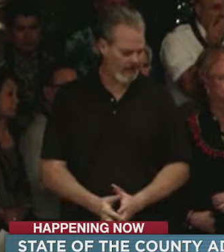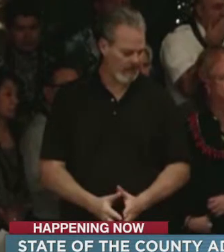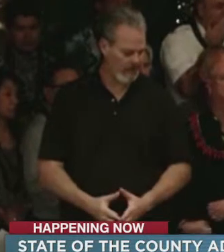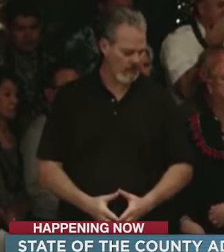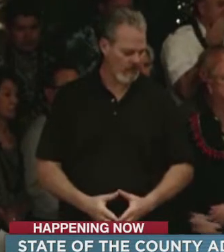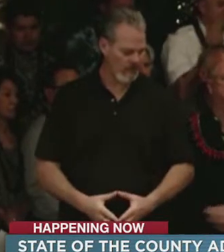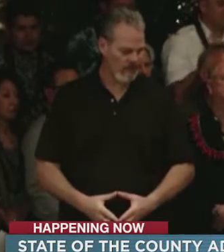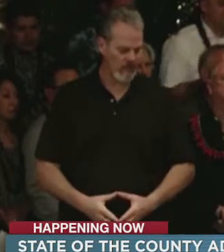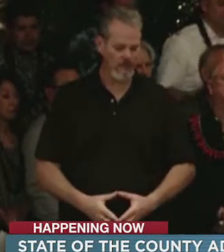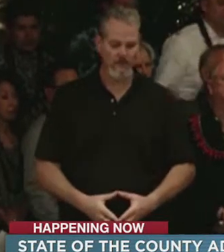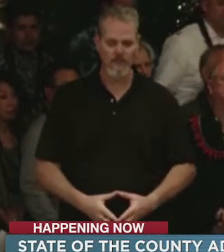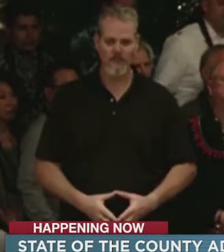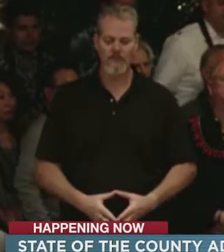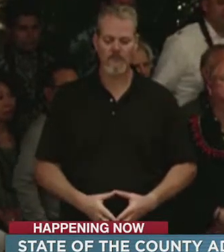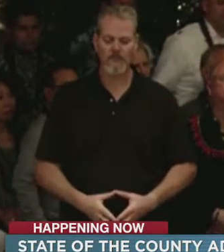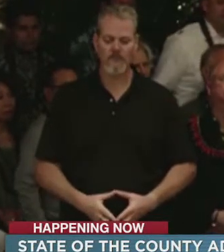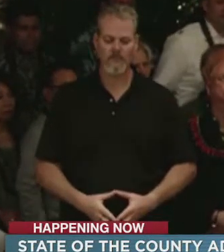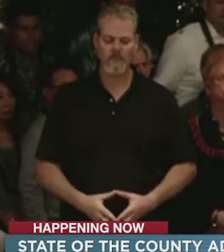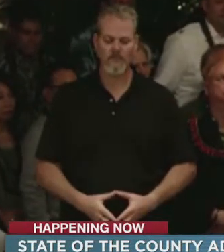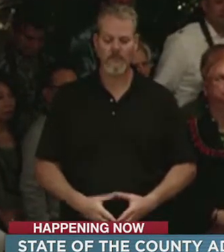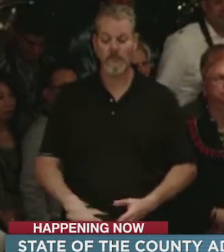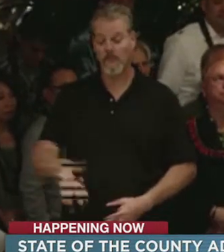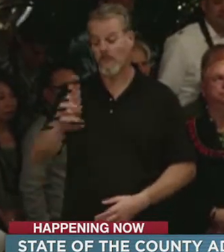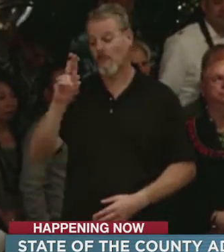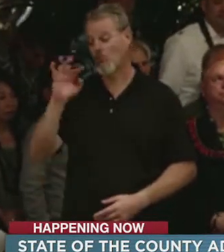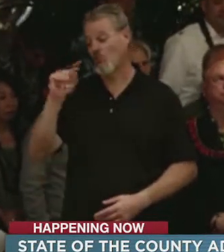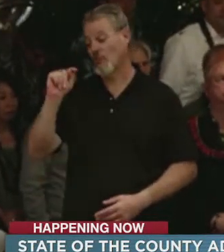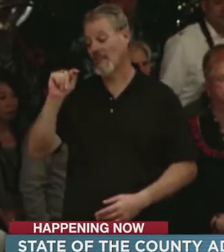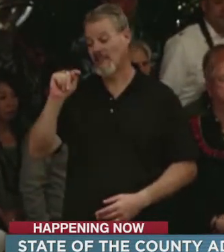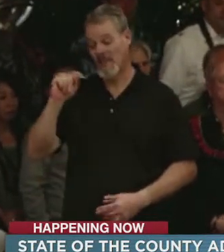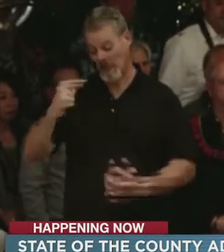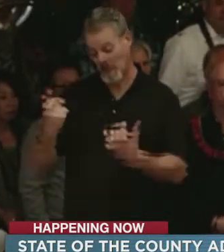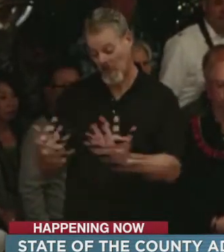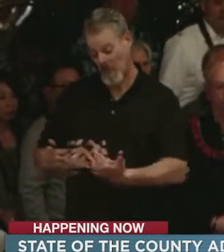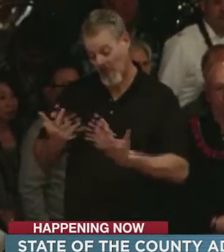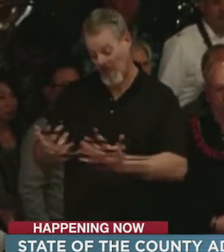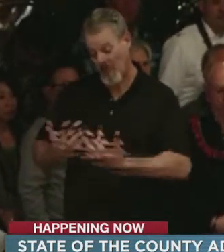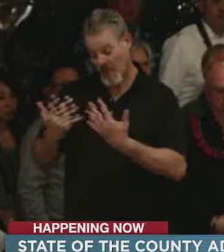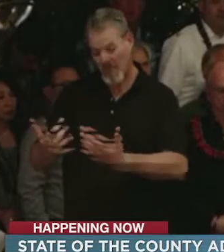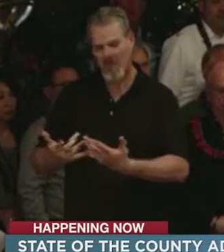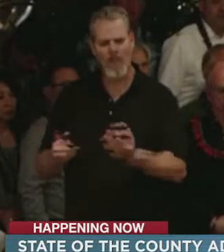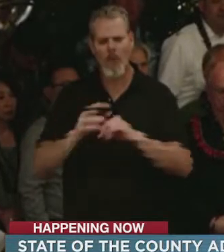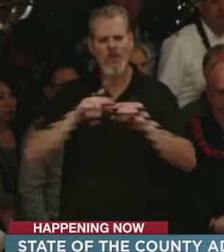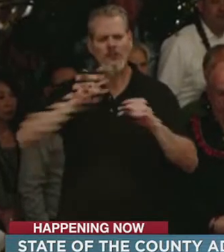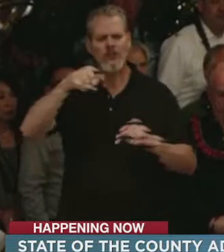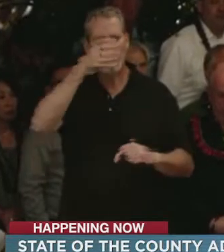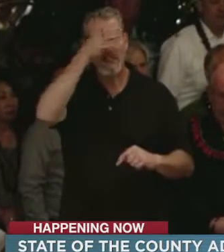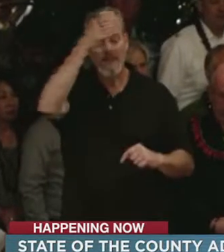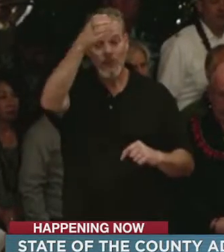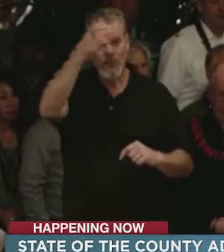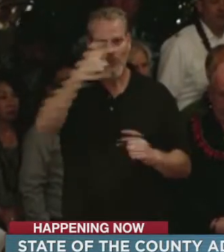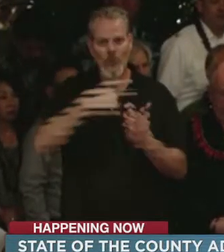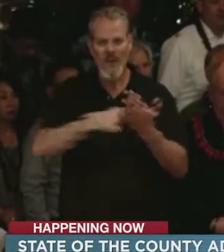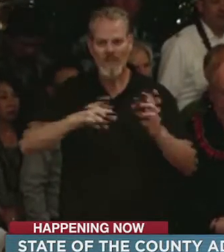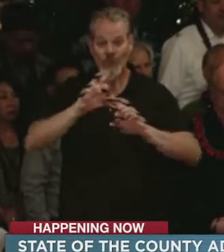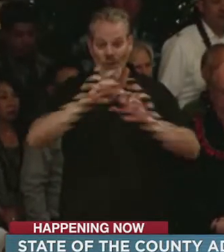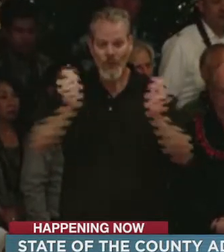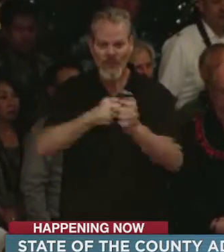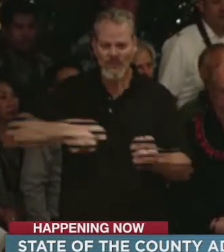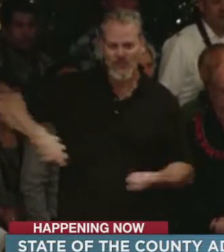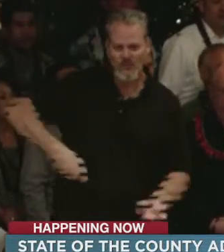When units are in the pipeline, they're far than more just conceptual. The words shovel-ready start to come up.